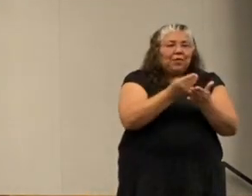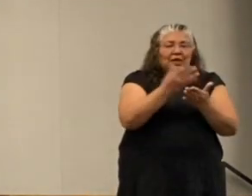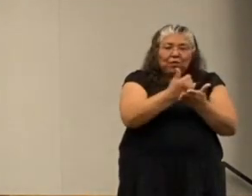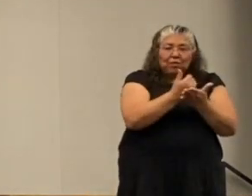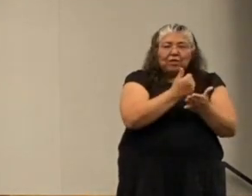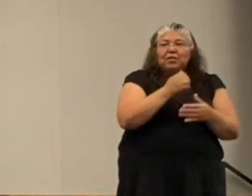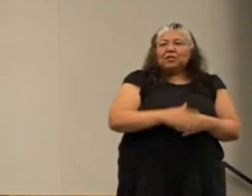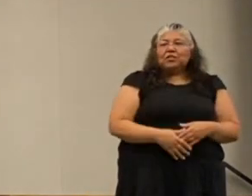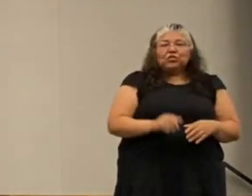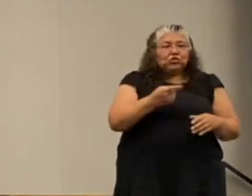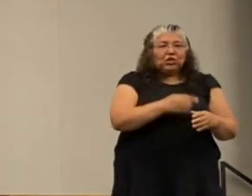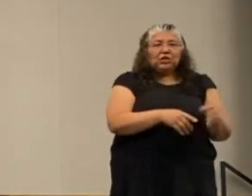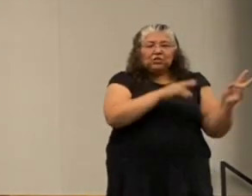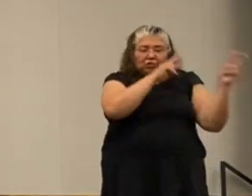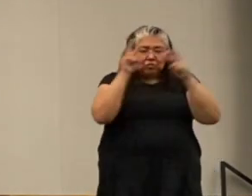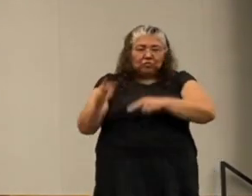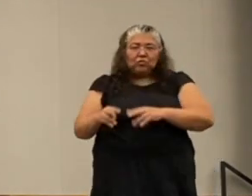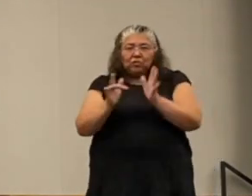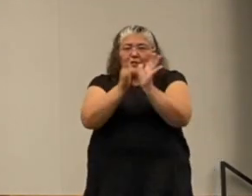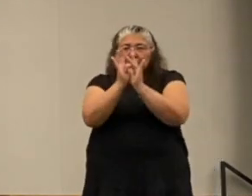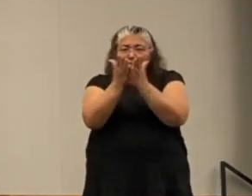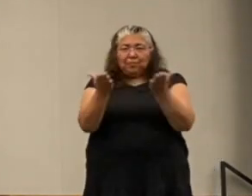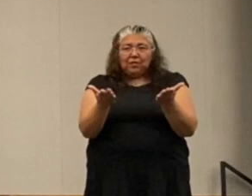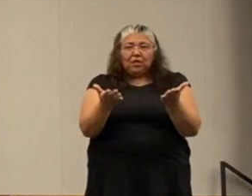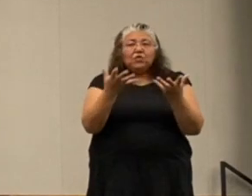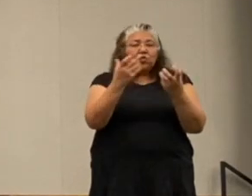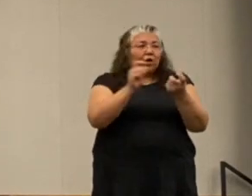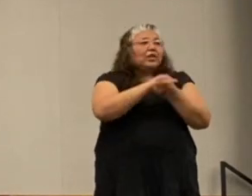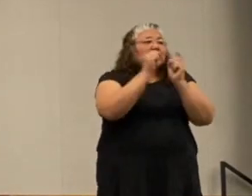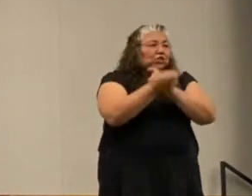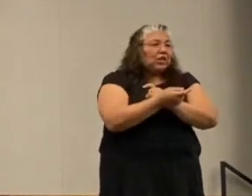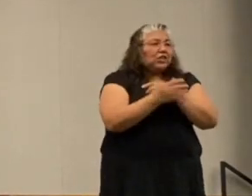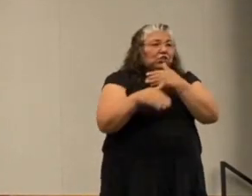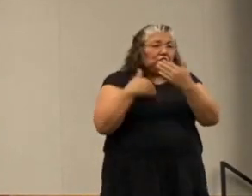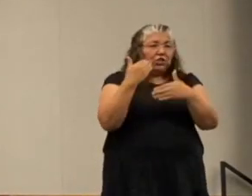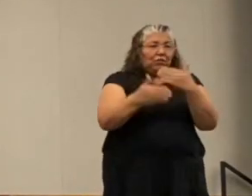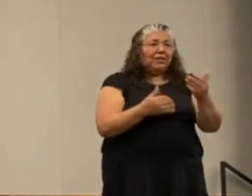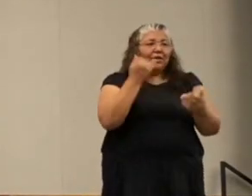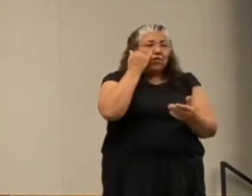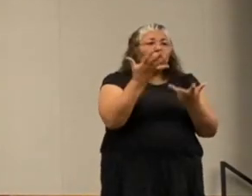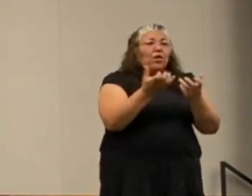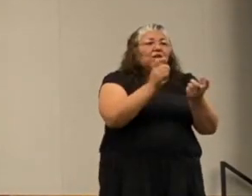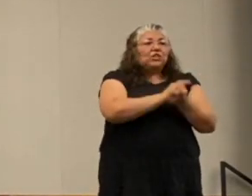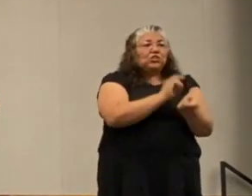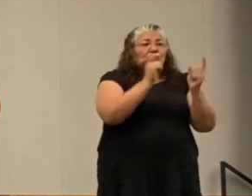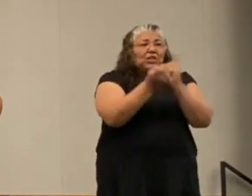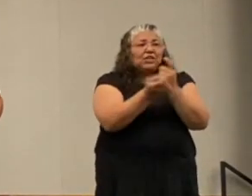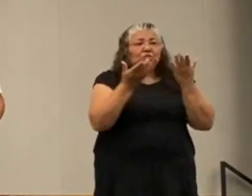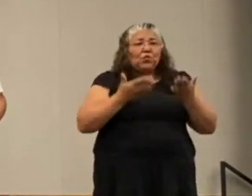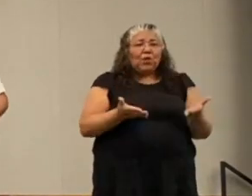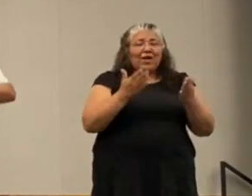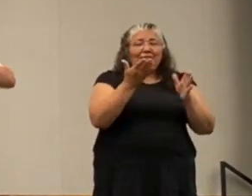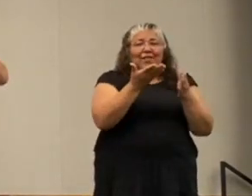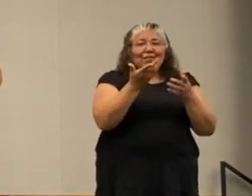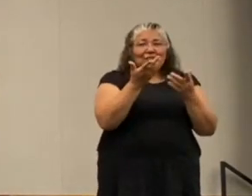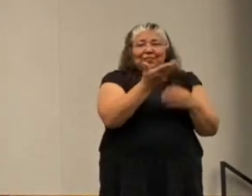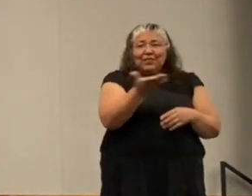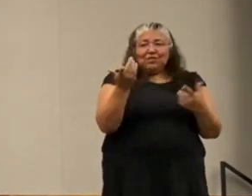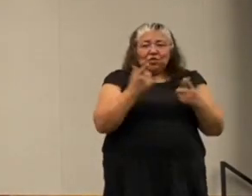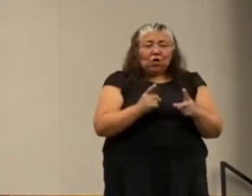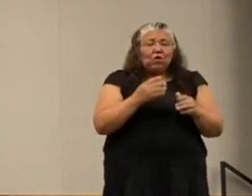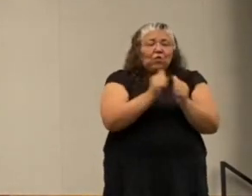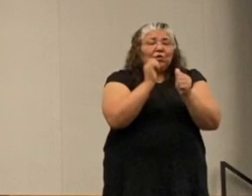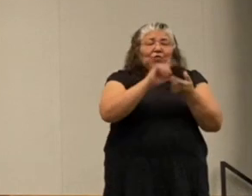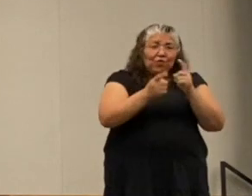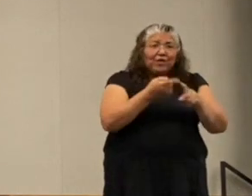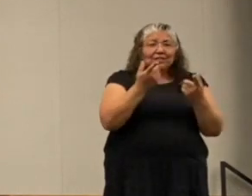turn to this? If you want to change a generation, if you want to change the way things are going with your friends